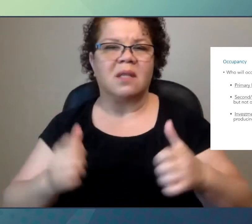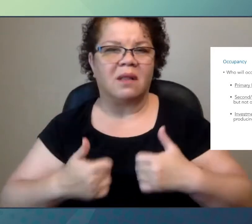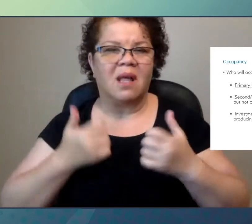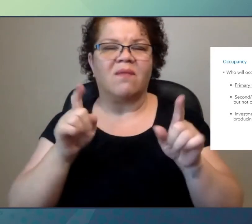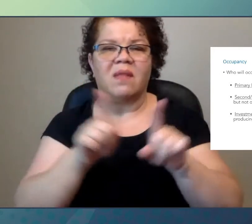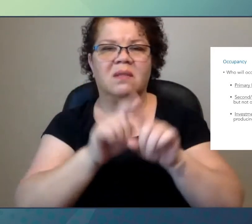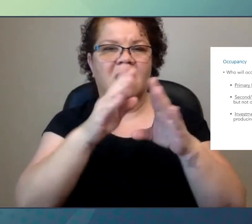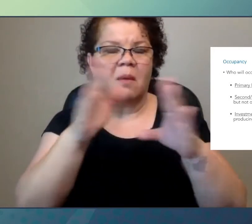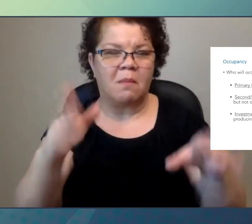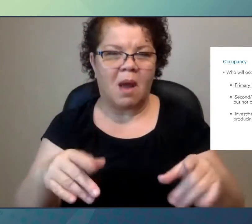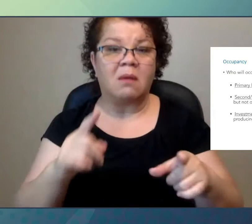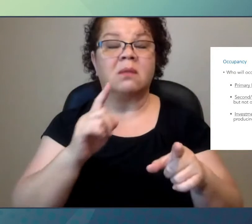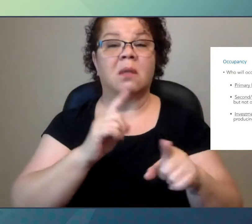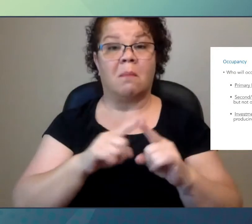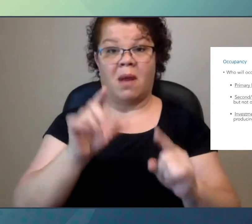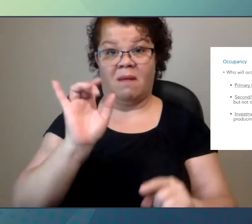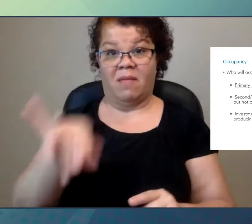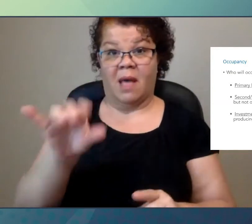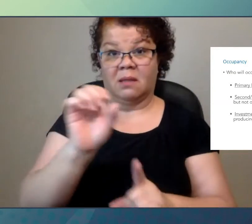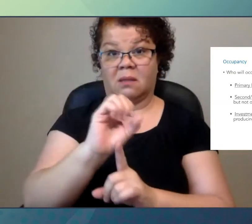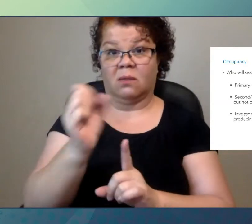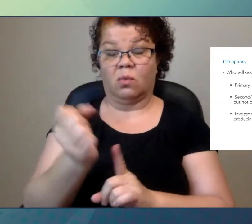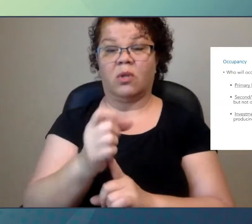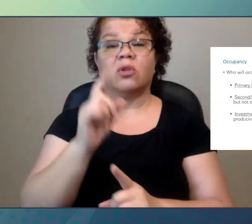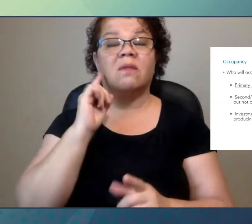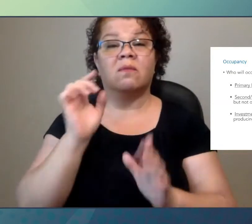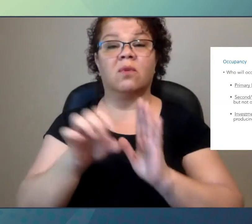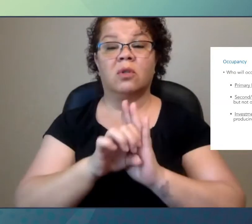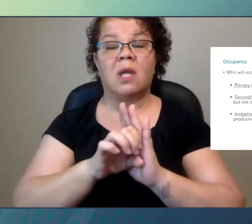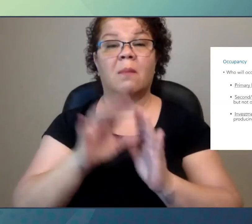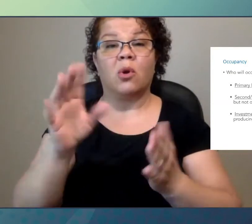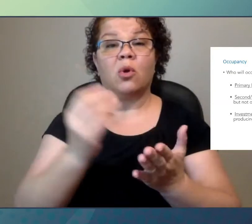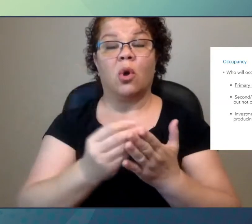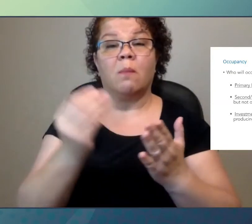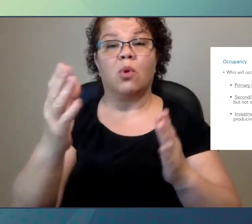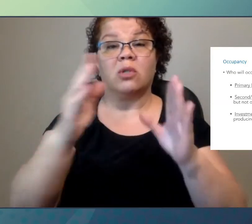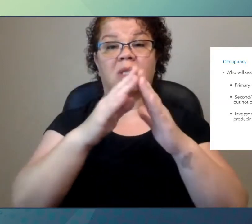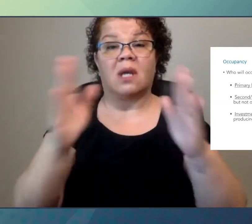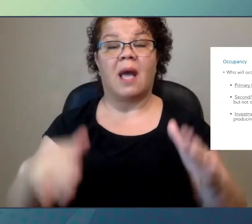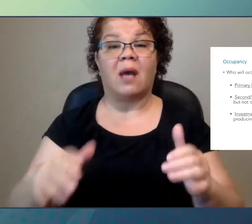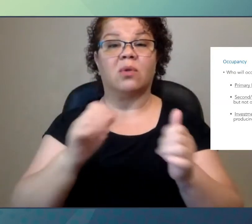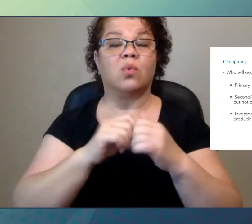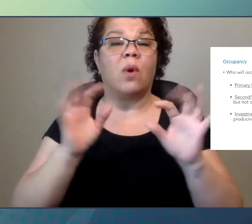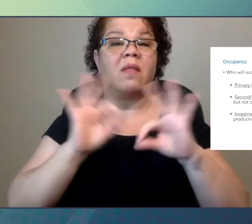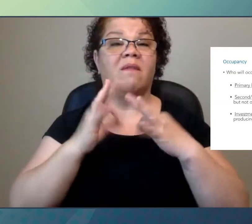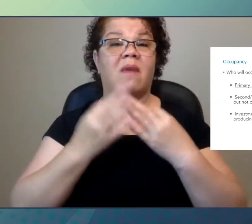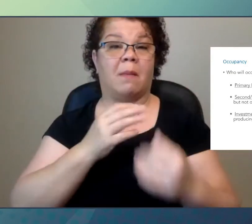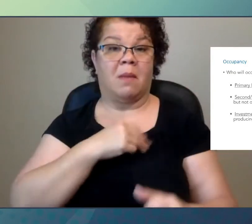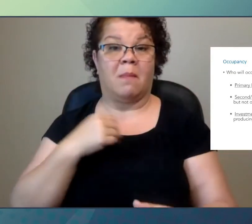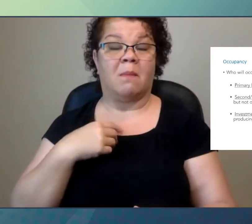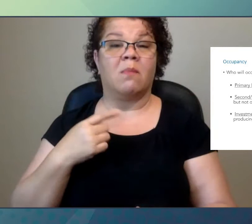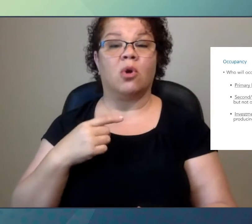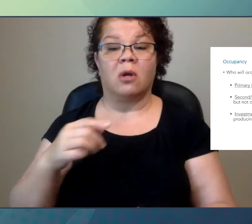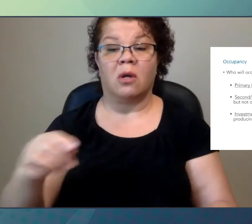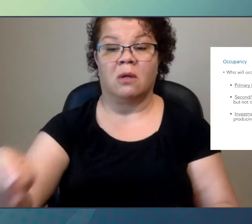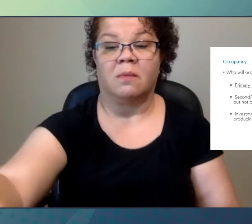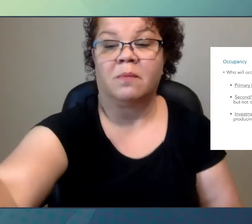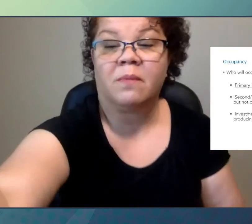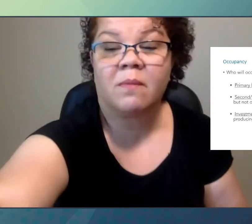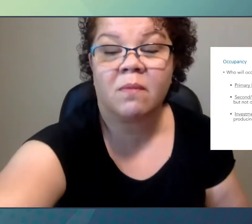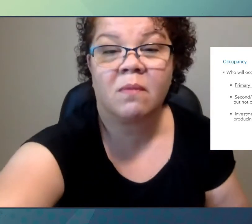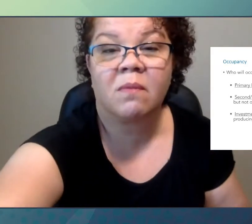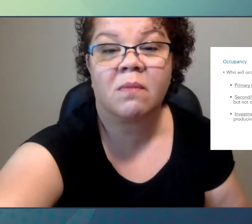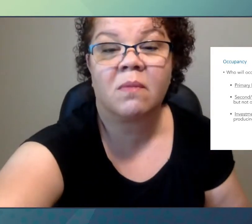However, if that is the case, let's say you're purchasing a house with a family member, you must disclose